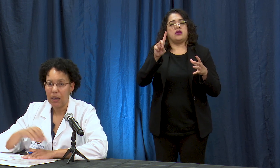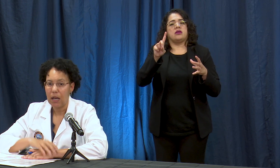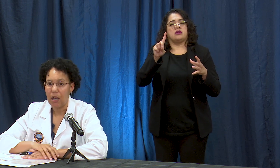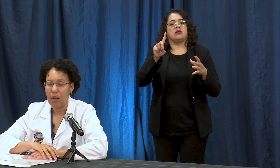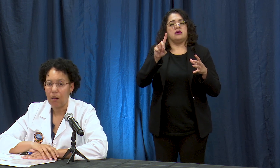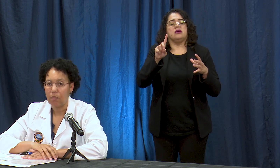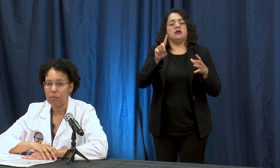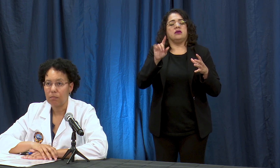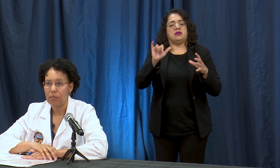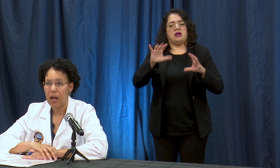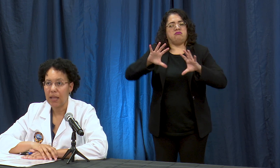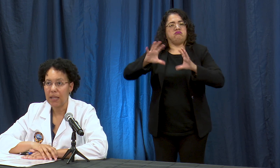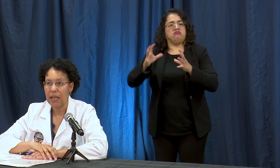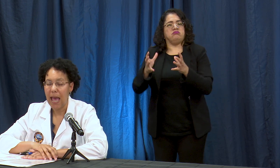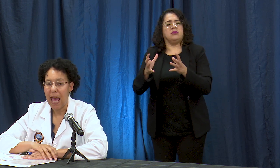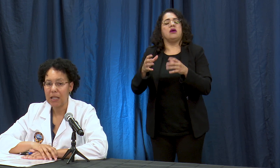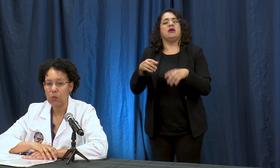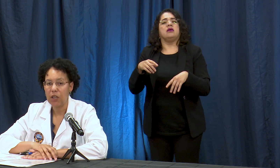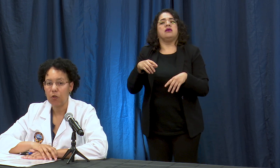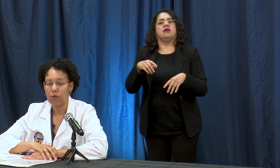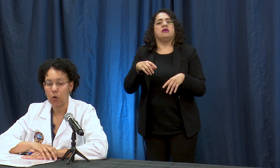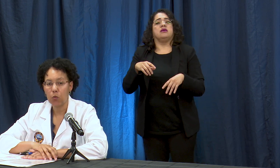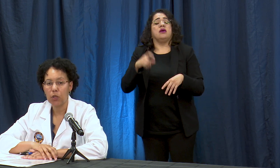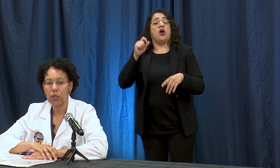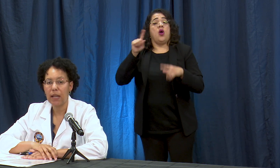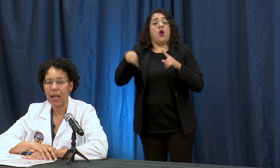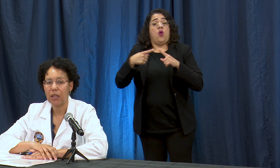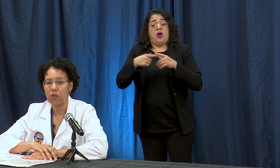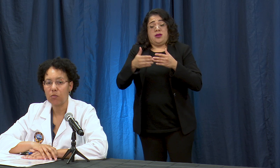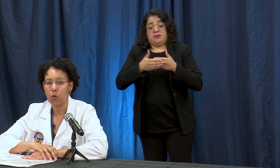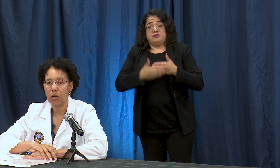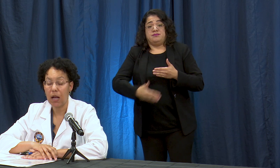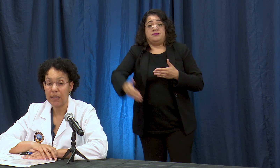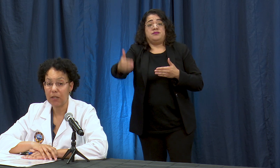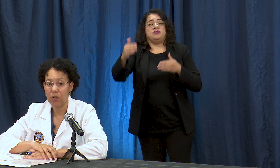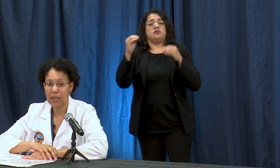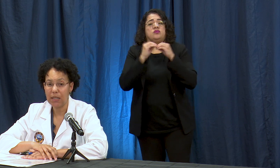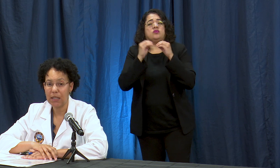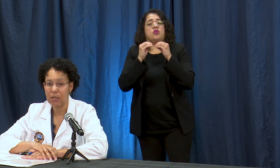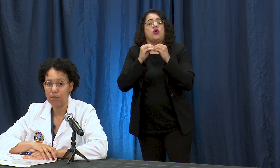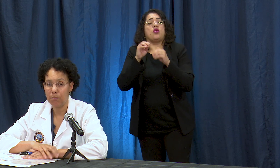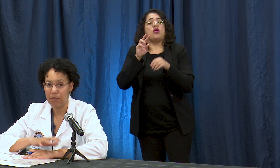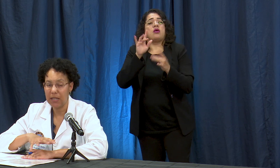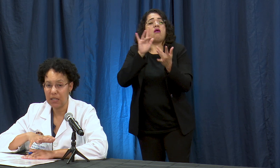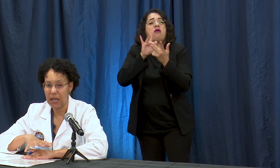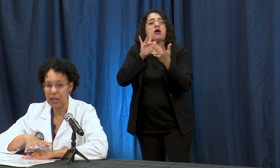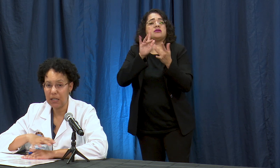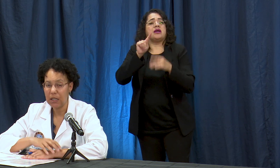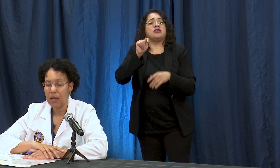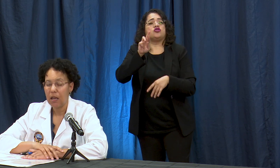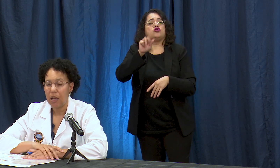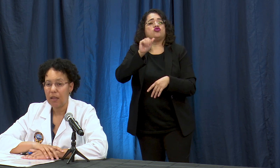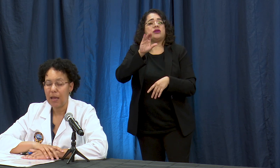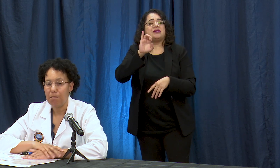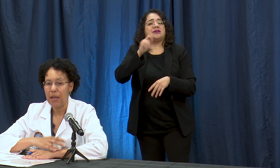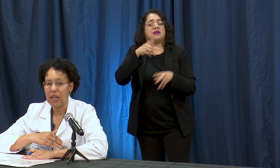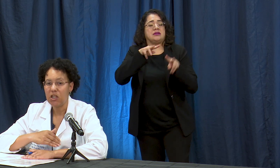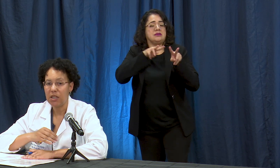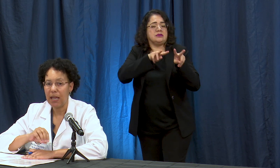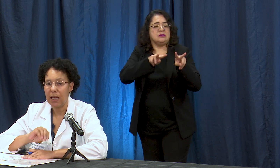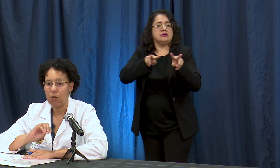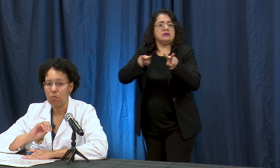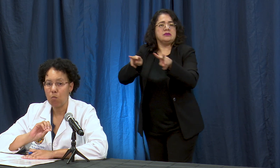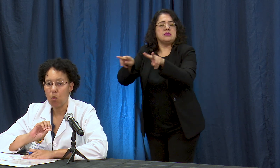category. I think as we go forward and there's more contact tracing that's done, that